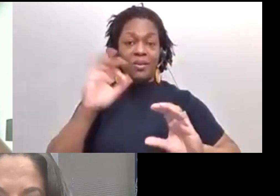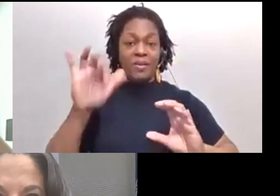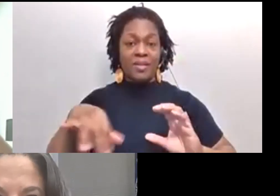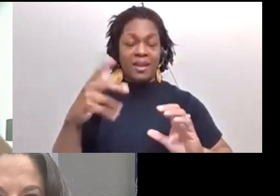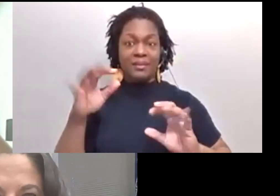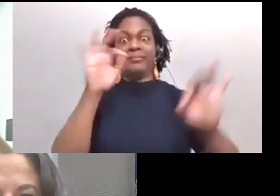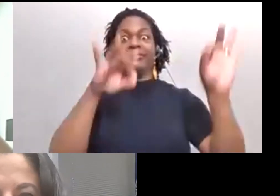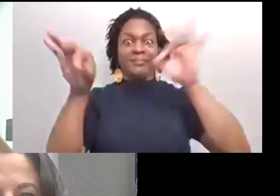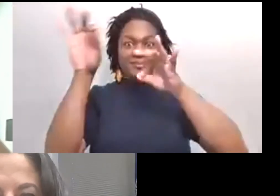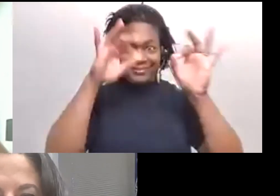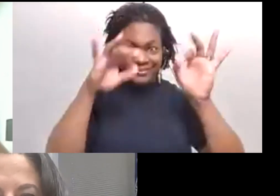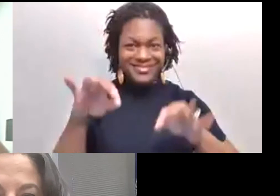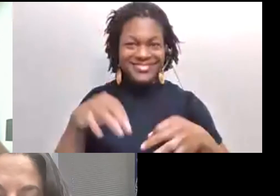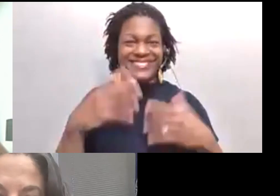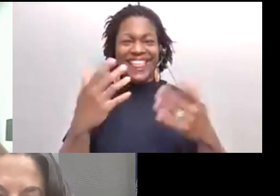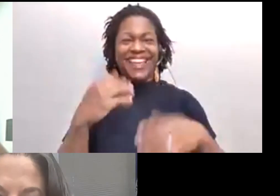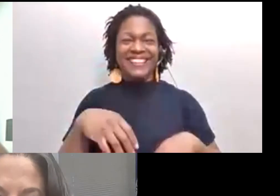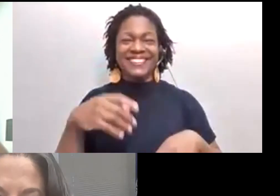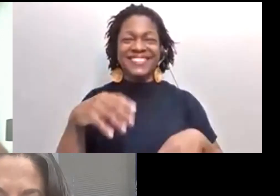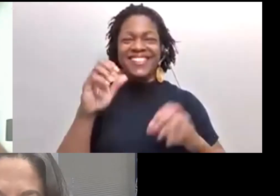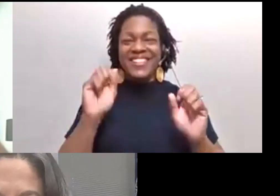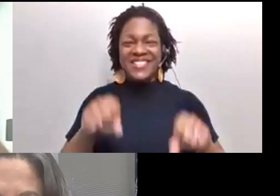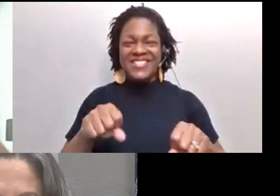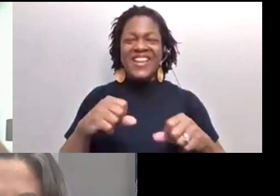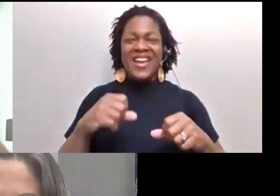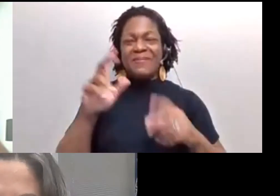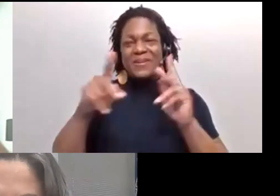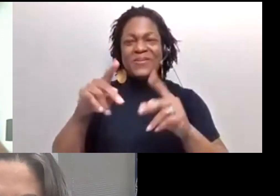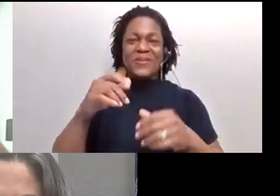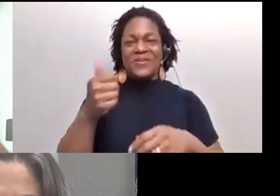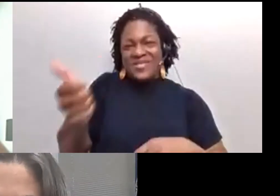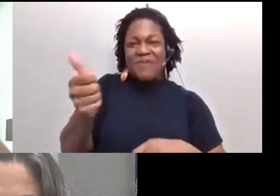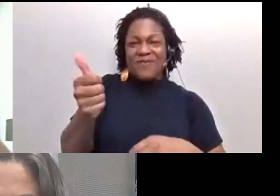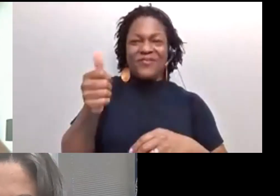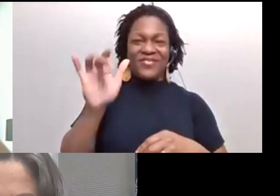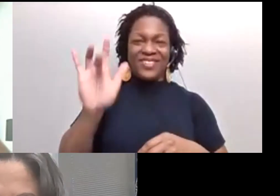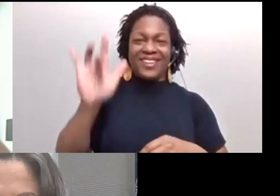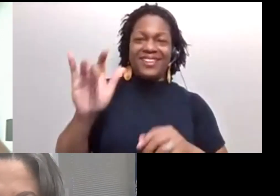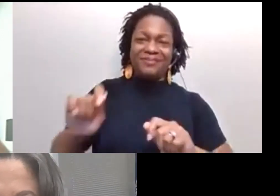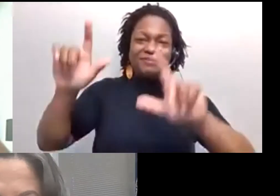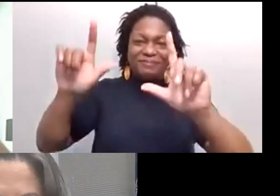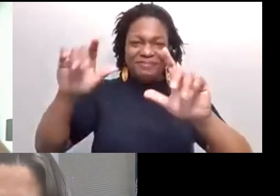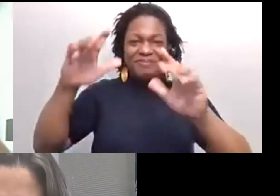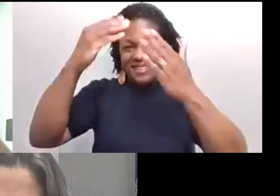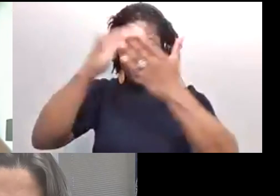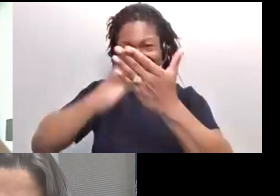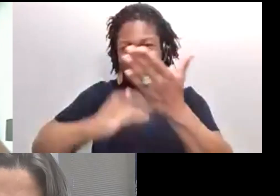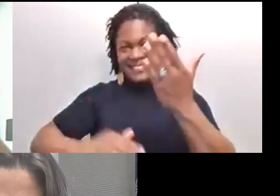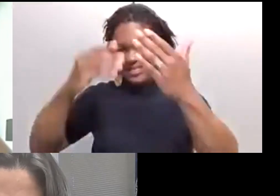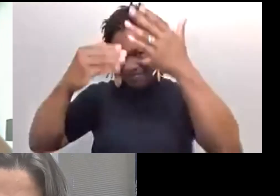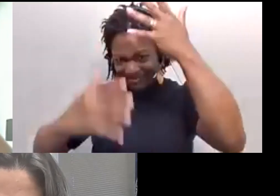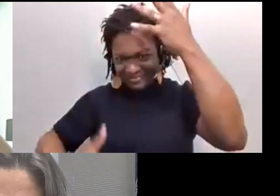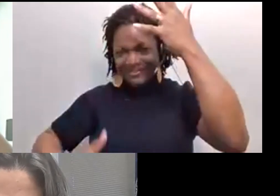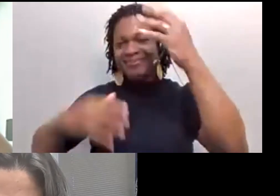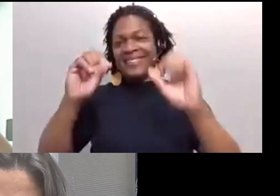around. So you could look at that and see if there's any legislation. You can raise your hand.